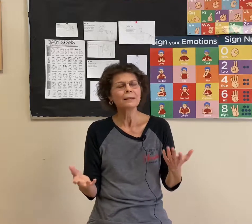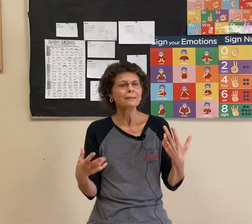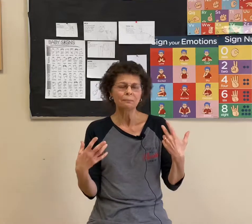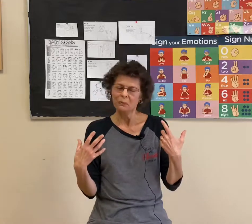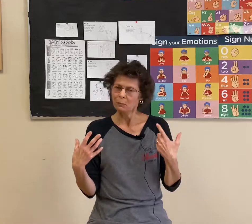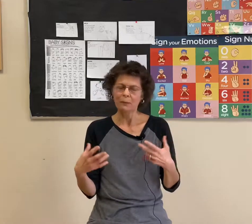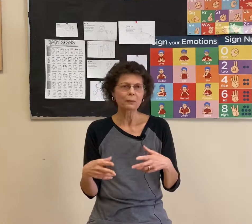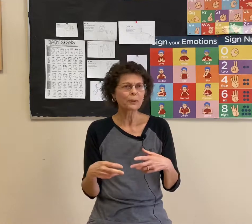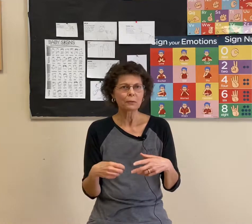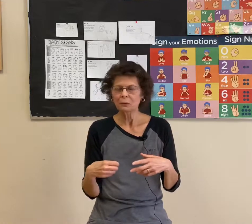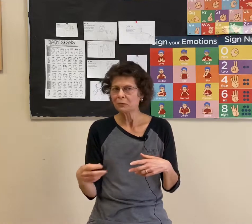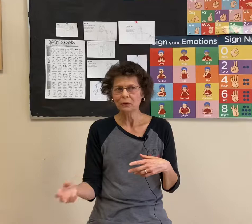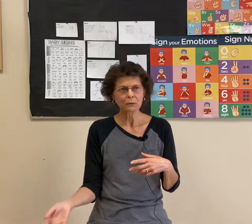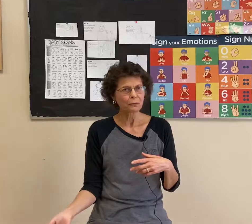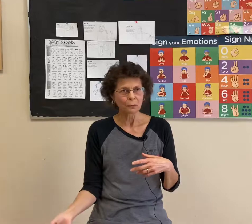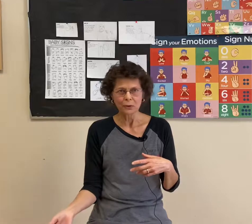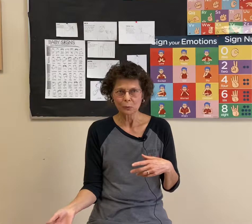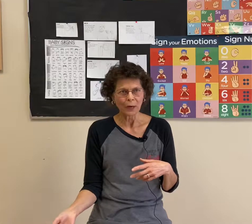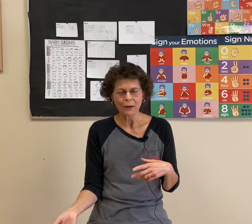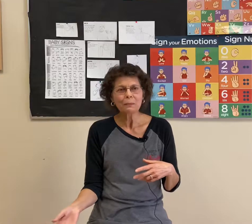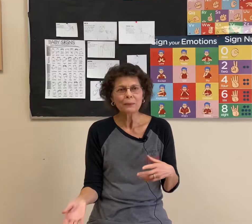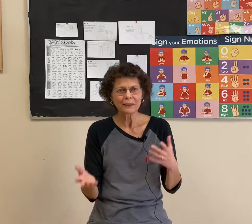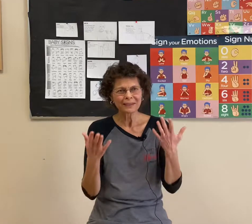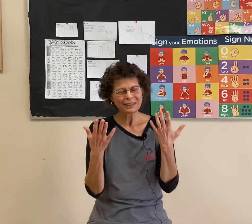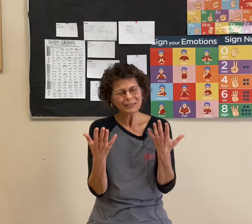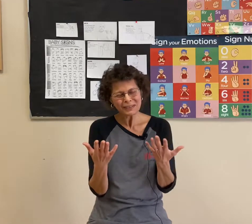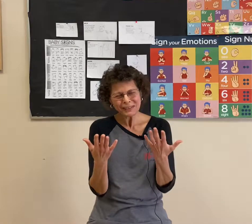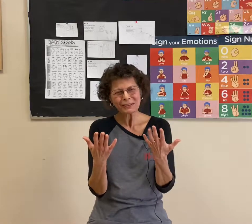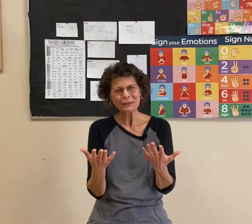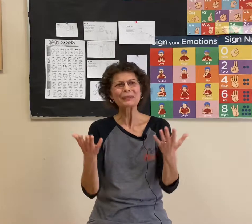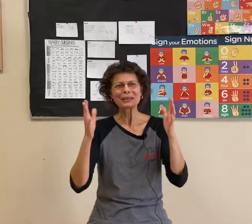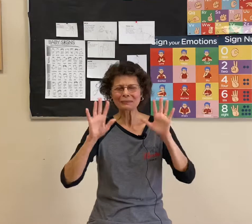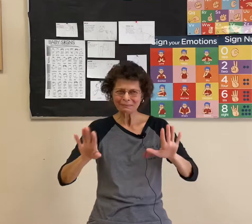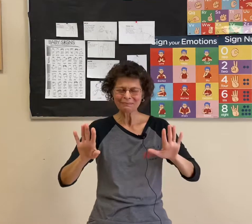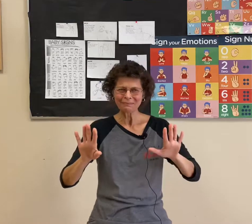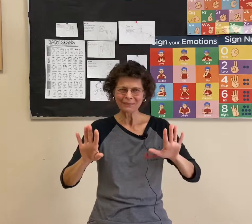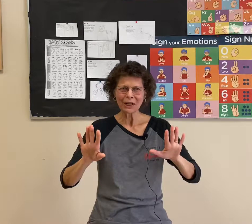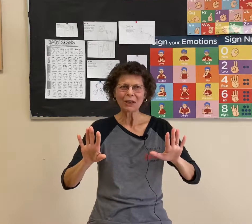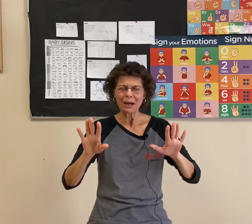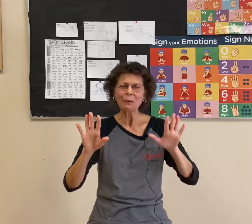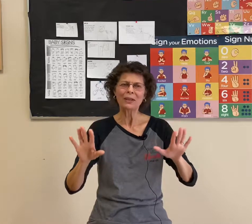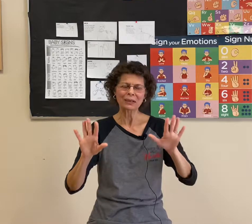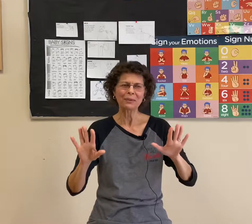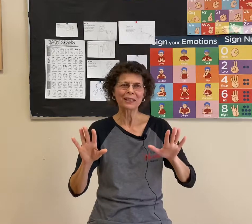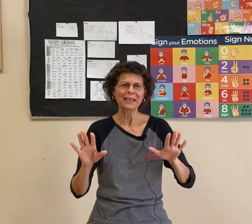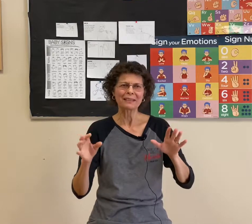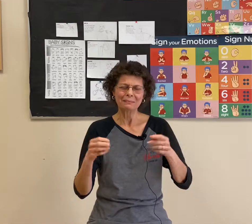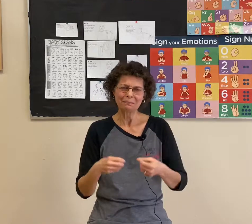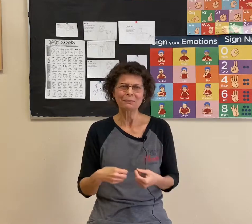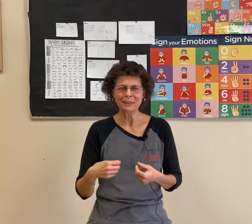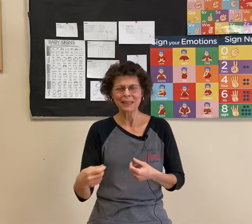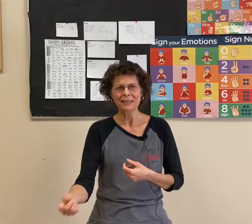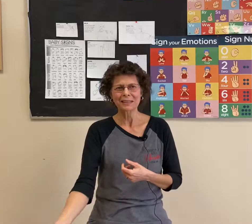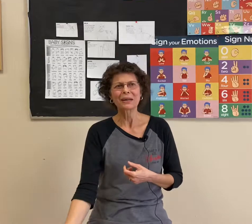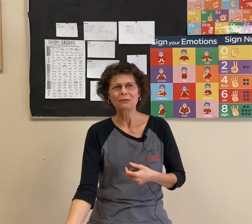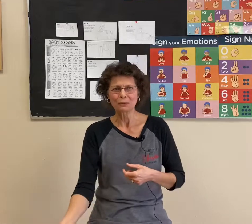They'll probably throw food on the floor as well, but you're still showing them a way to communicate besides the nonverbal way.